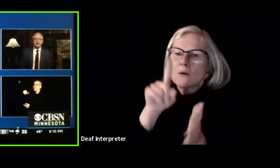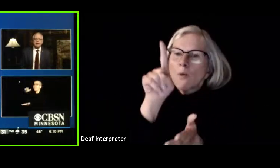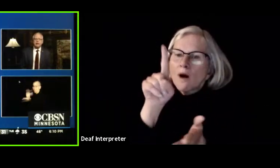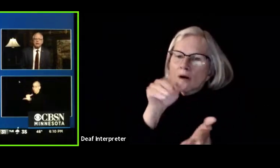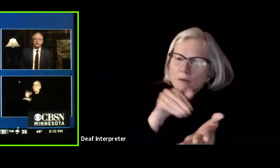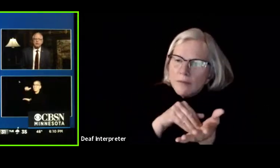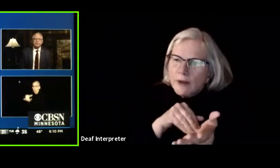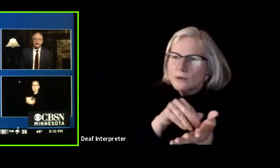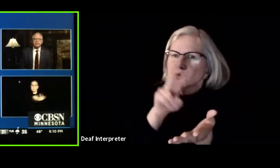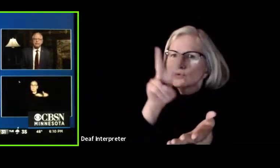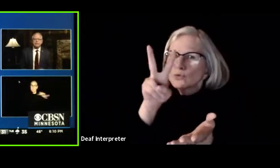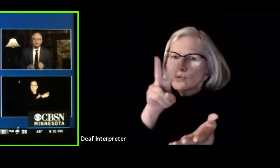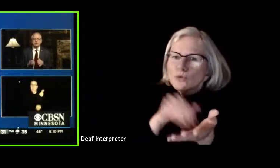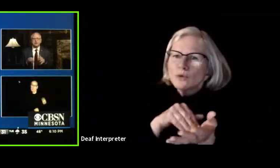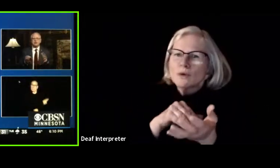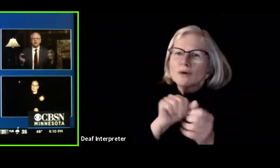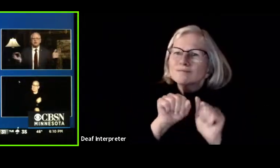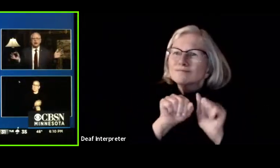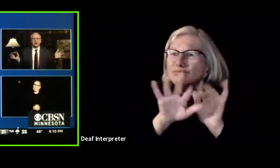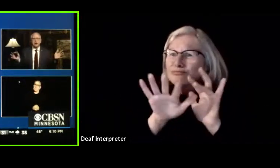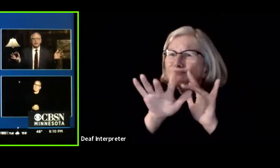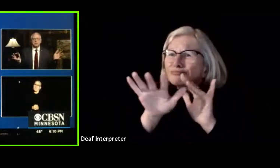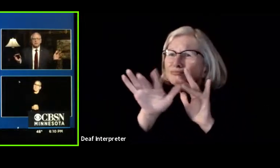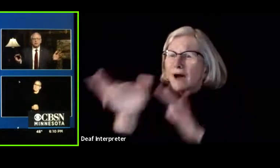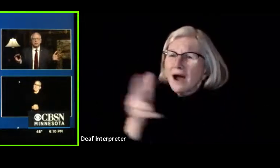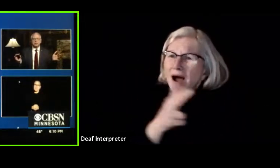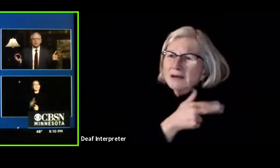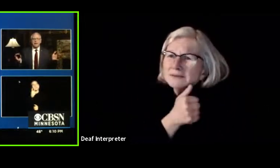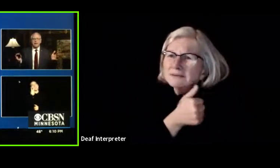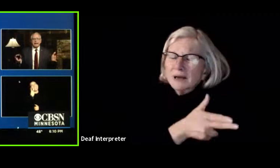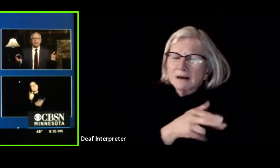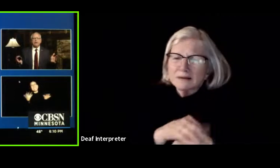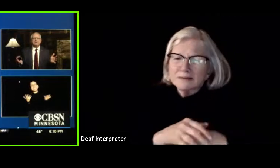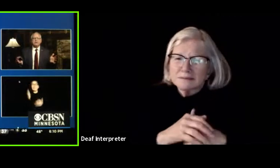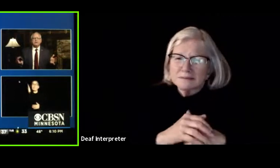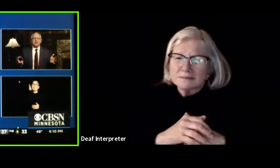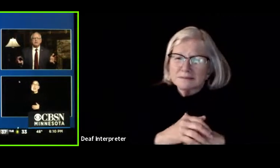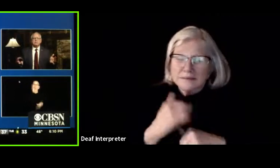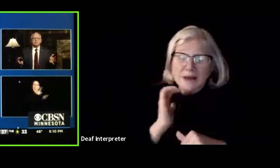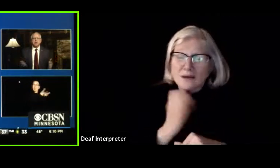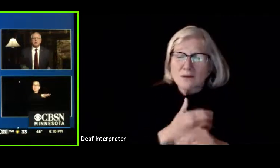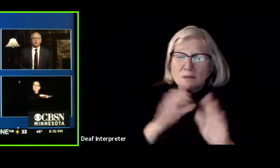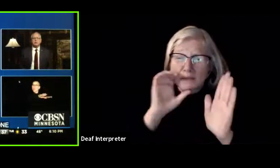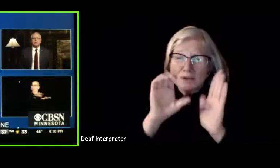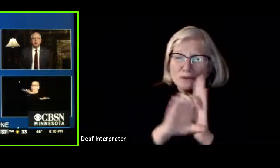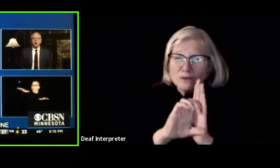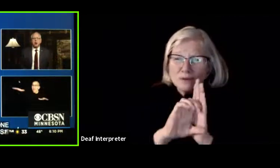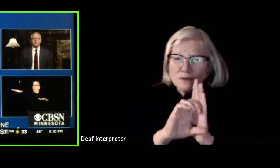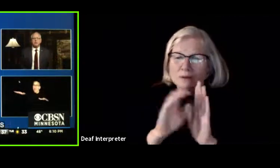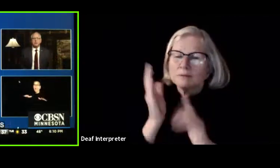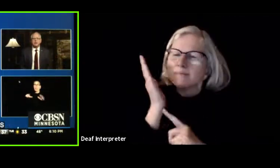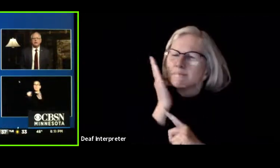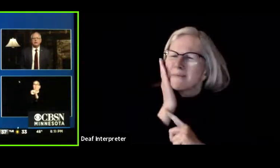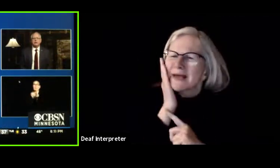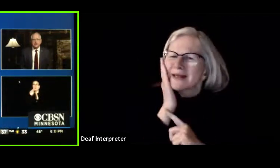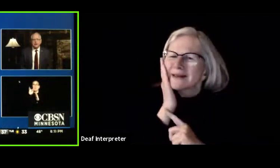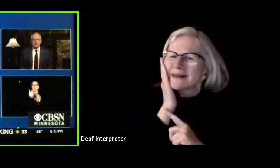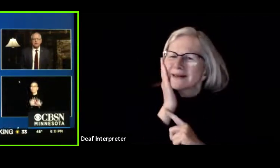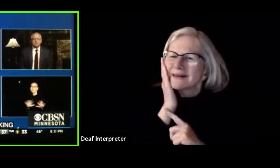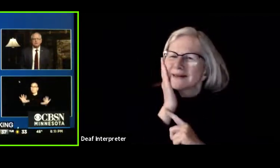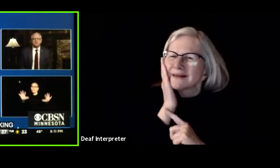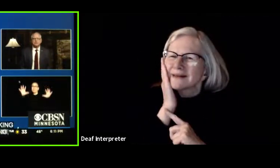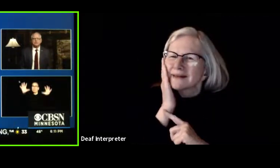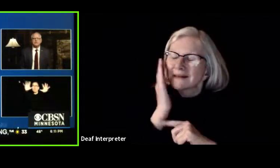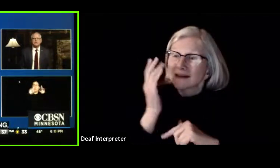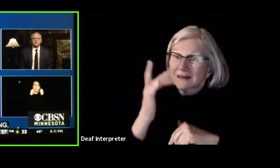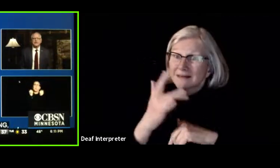at here of what's happening, beds across our entire hospital system. And I want to just at this point pause to thank our